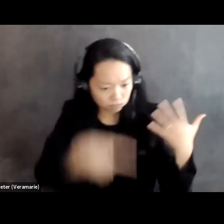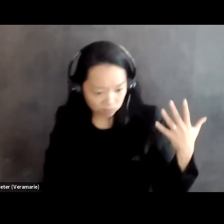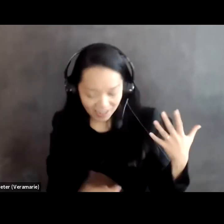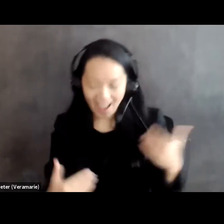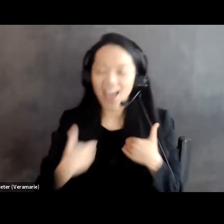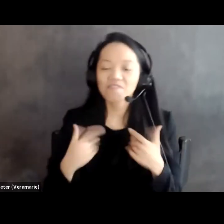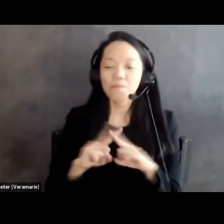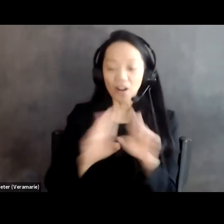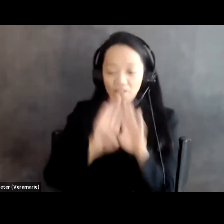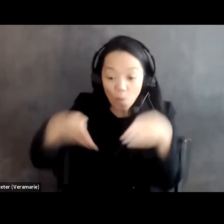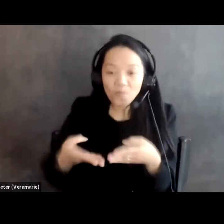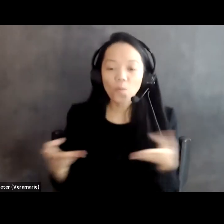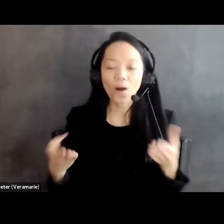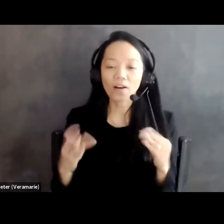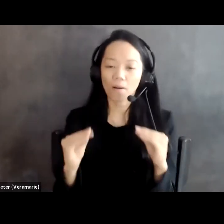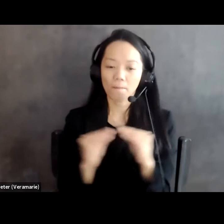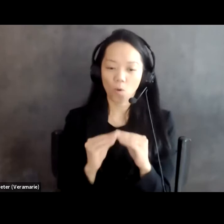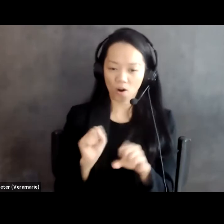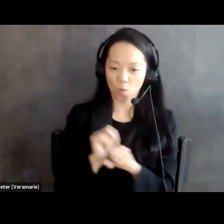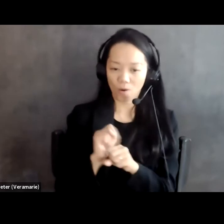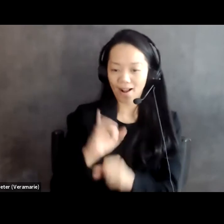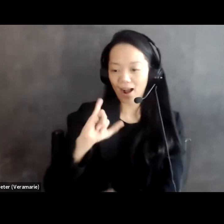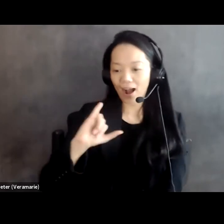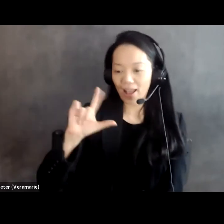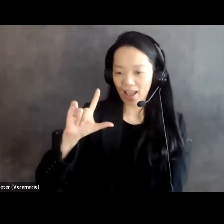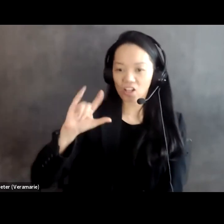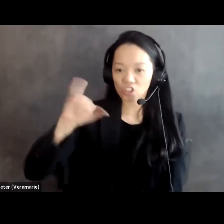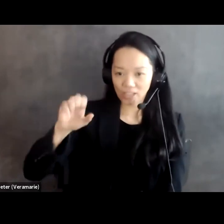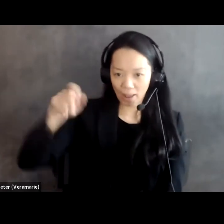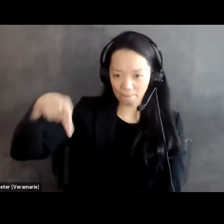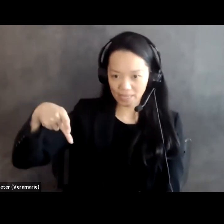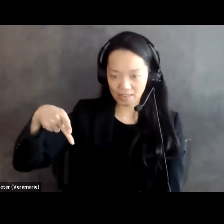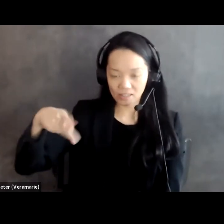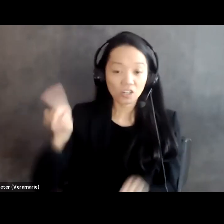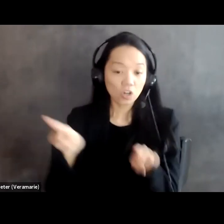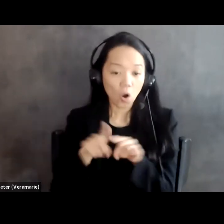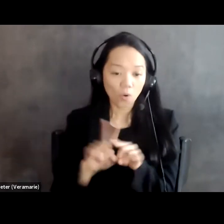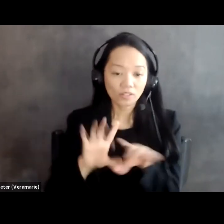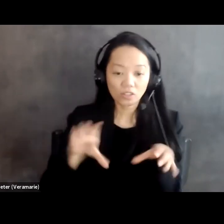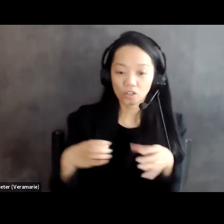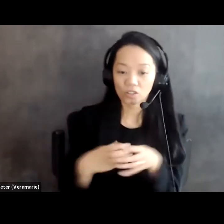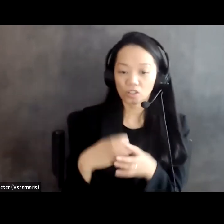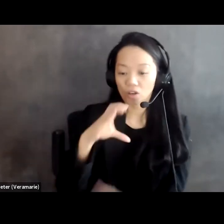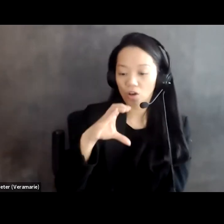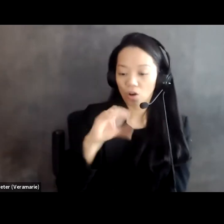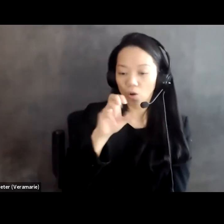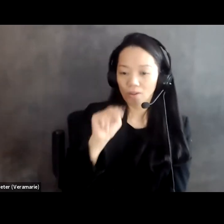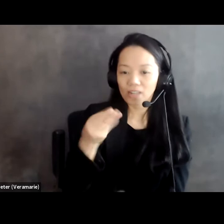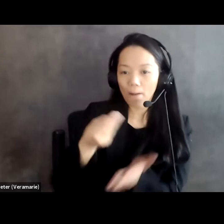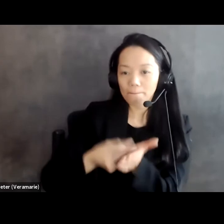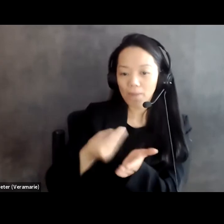my comments on some work ILJP has been doing, along with the Coalition in Money Bond,